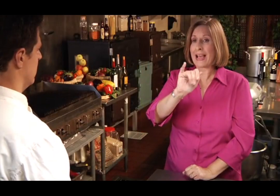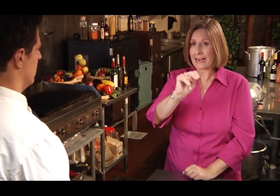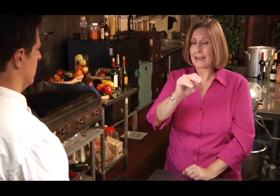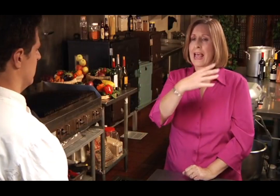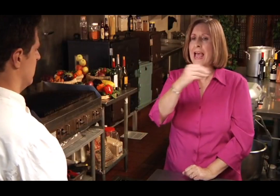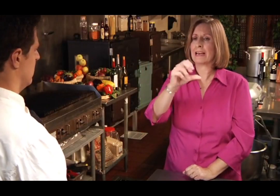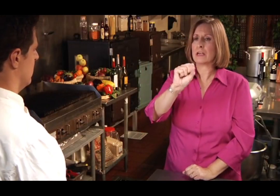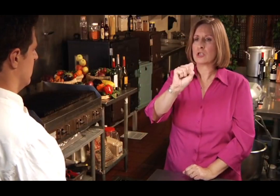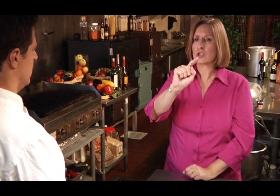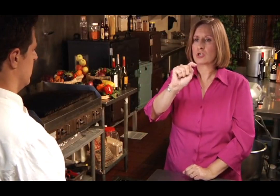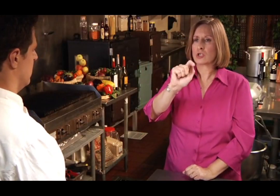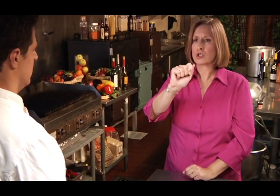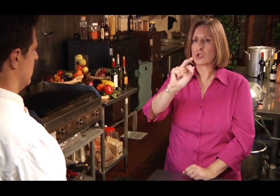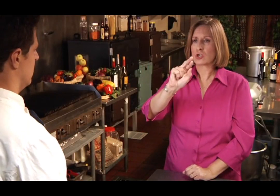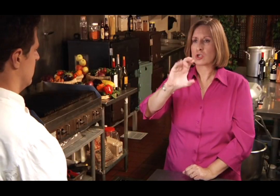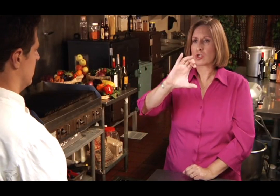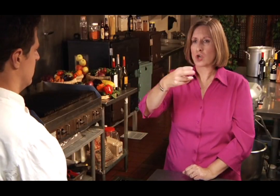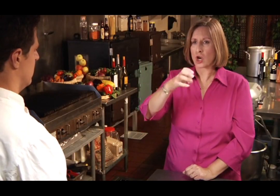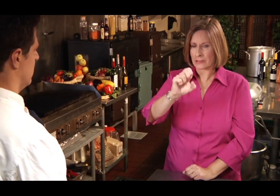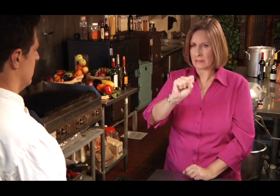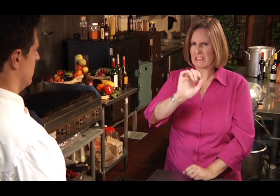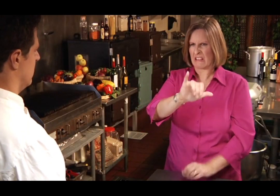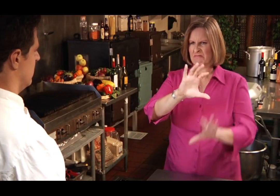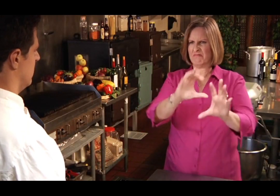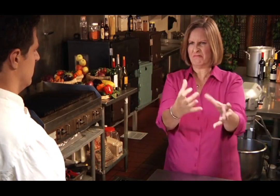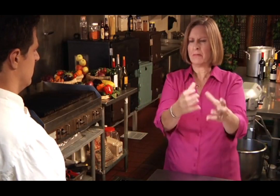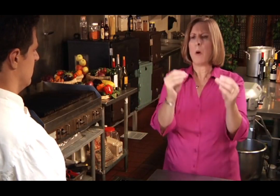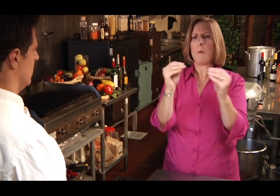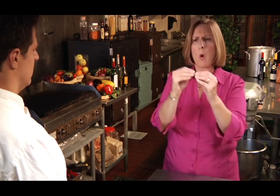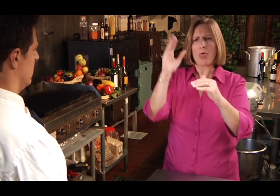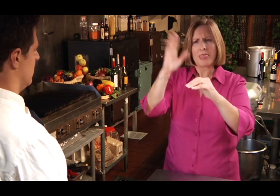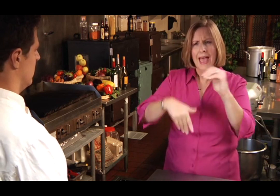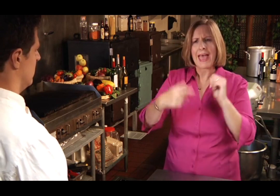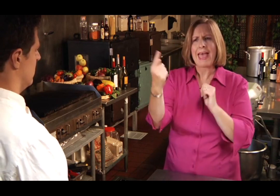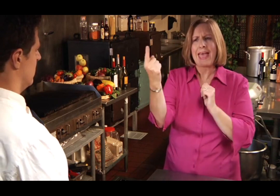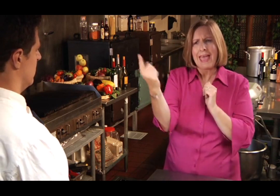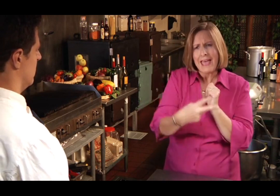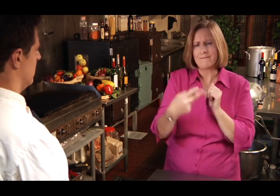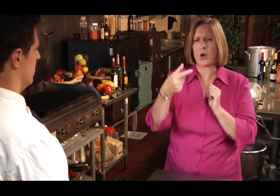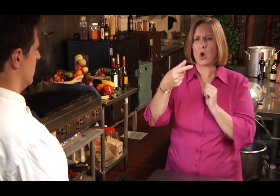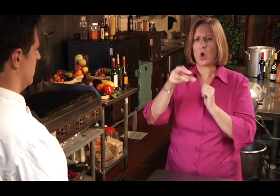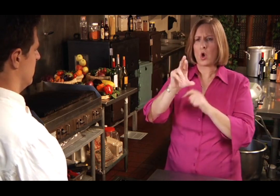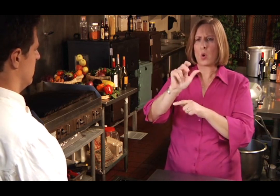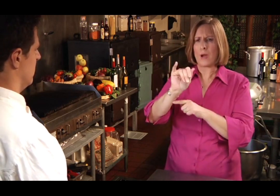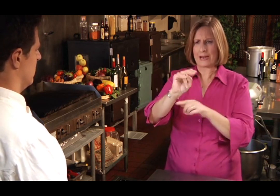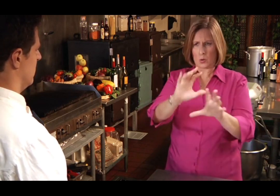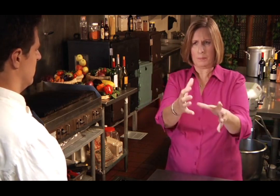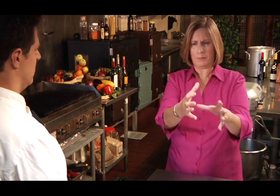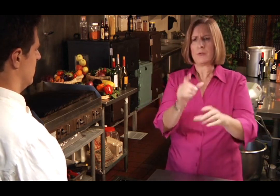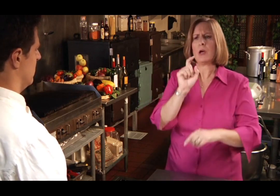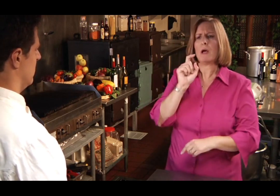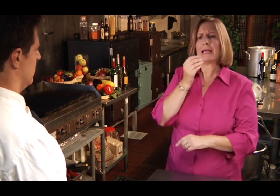In the grains and starches category, more than half of all grains consumed should be whole grains.